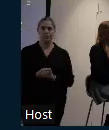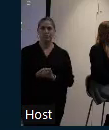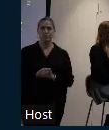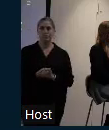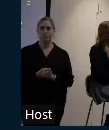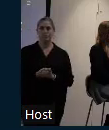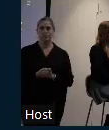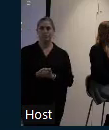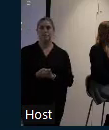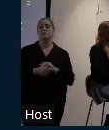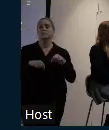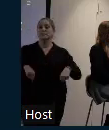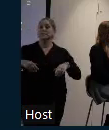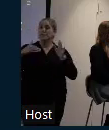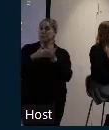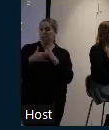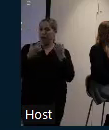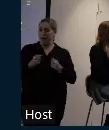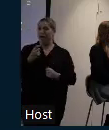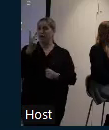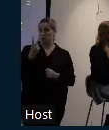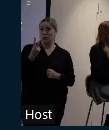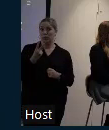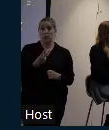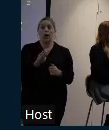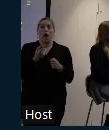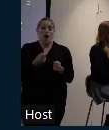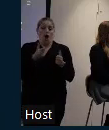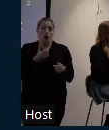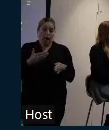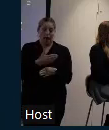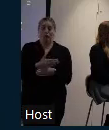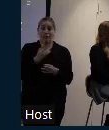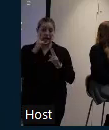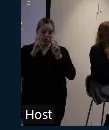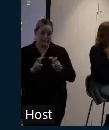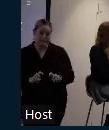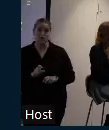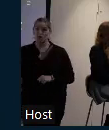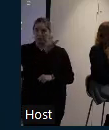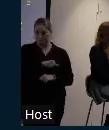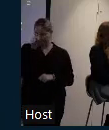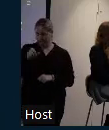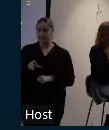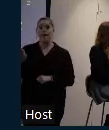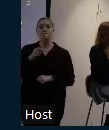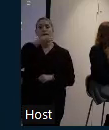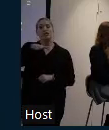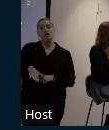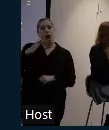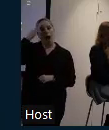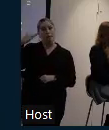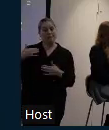Okay, so today we have two early career researchers from the Child Neurodevelopment and Mental Health team at the Brain and Mind